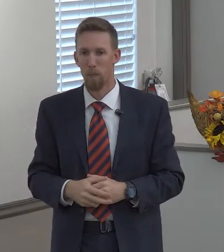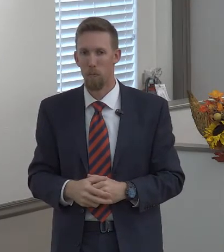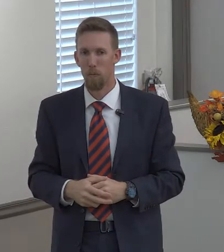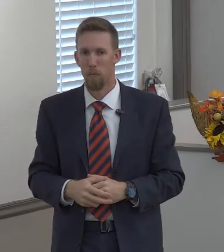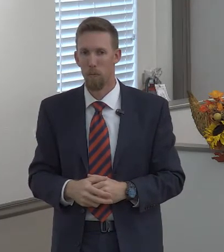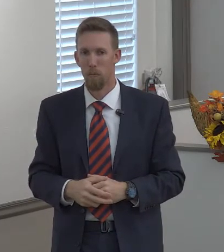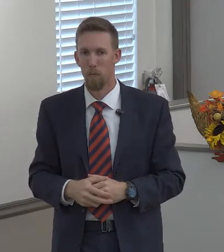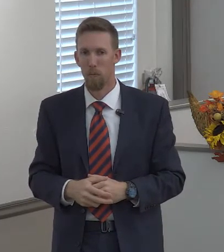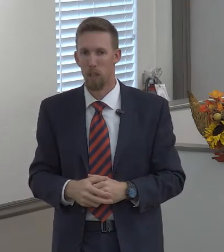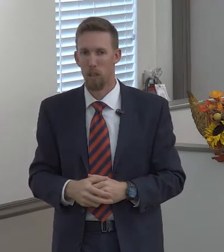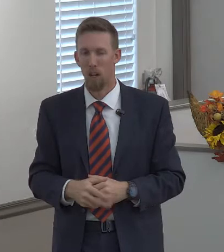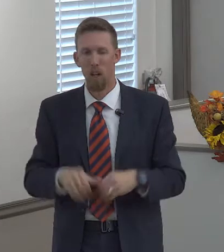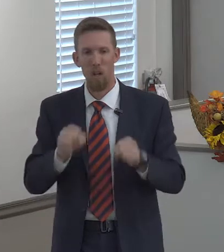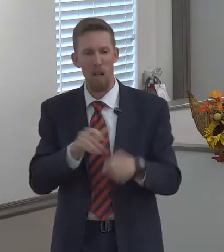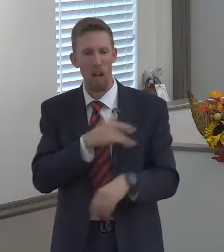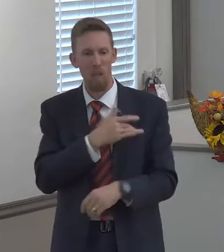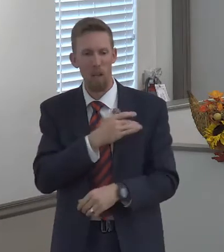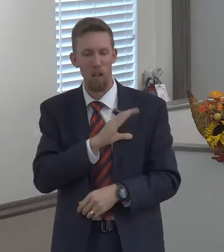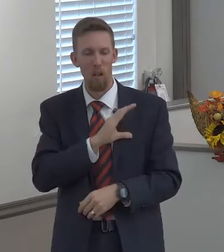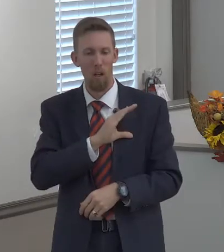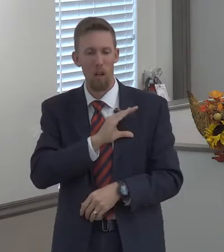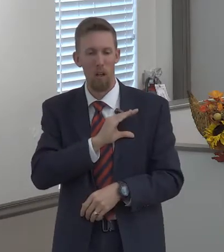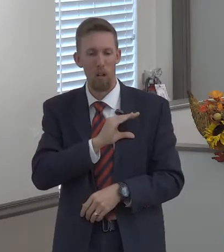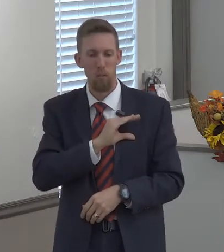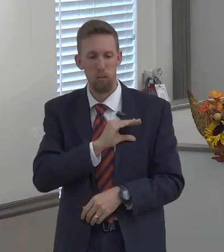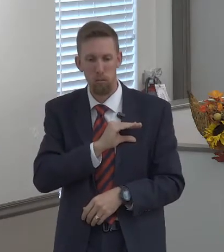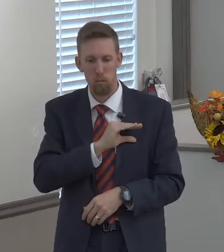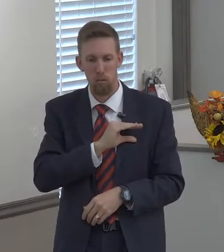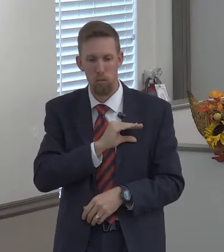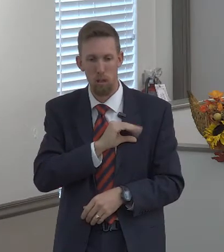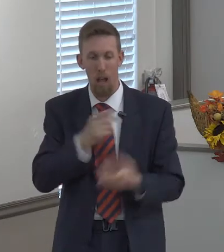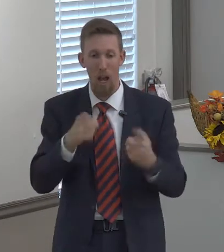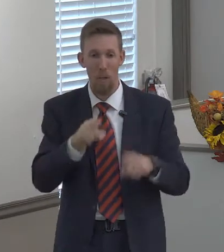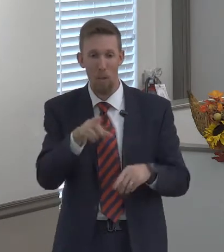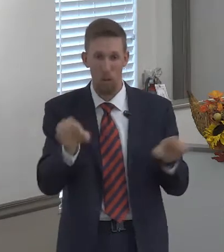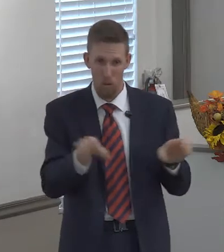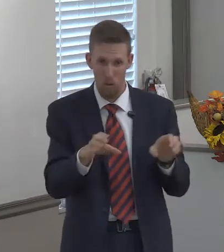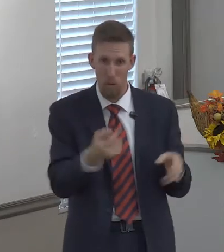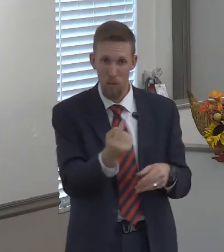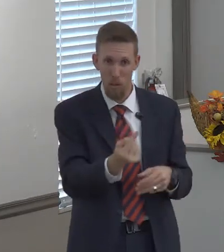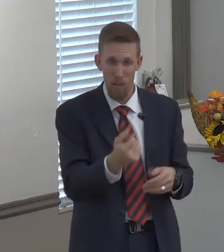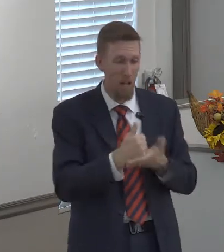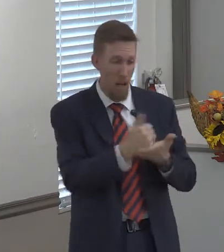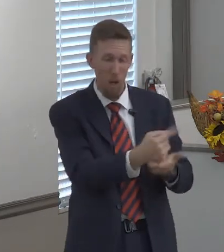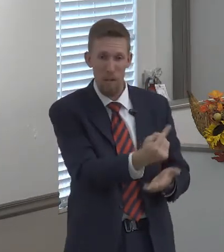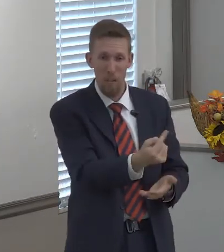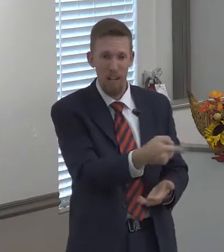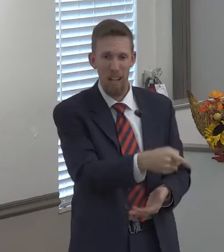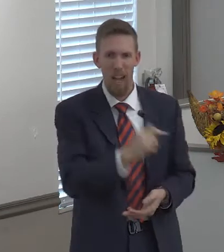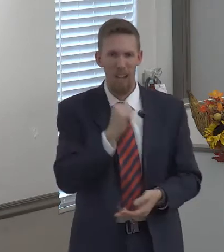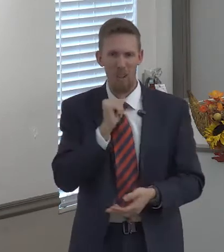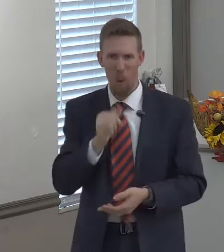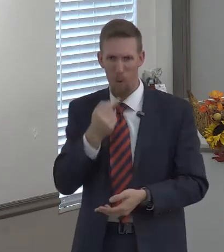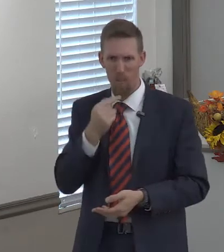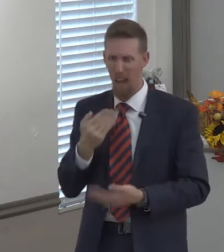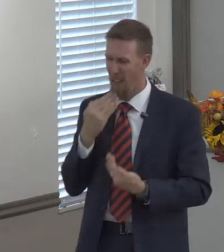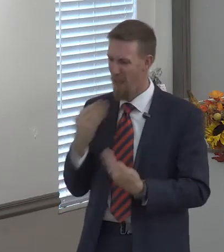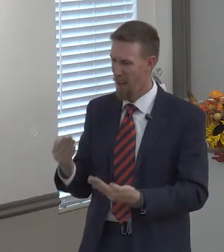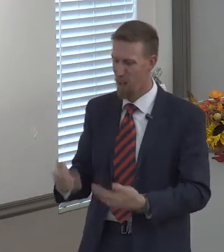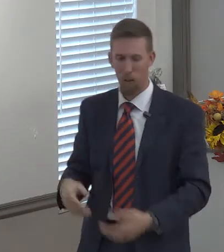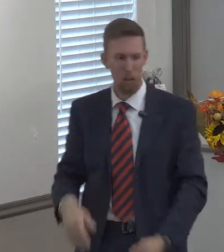testimony, isn't it? You know, when you speak for the Lord, when you speak a testimony for the Lord in thanks, what are you